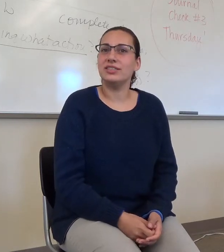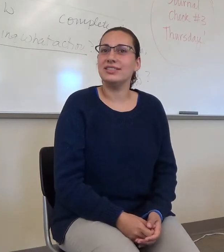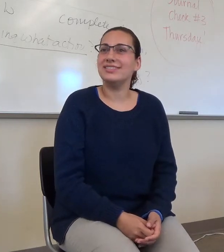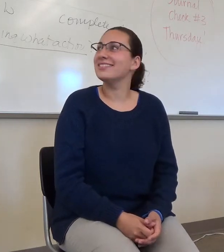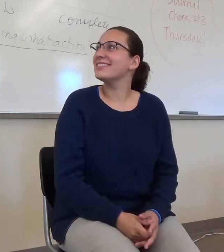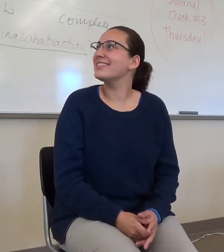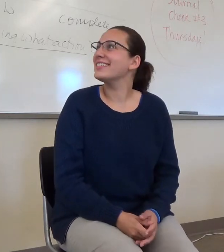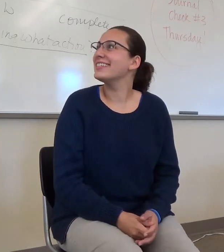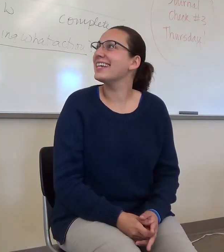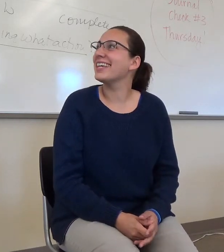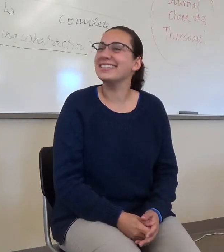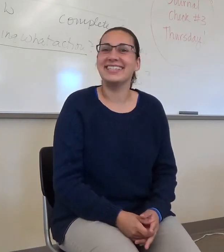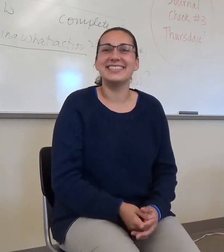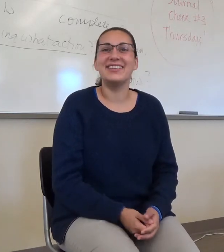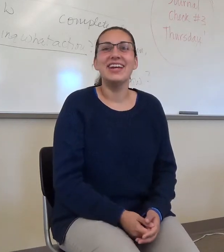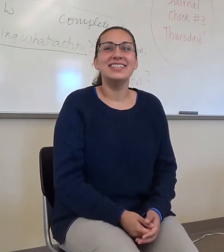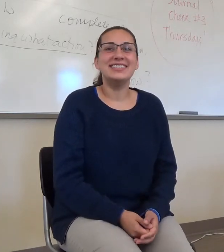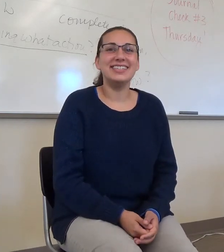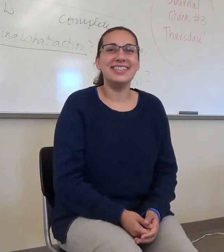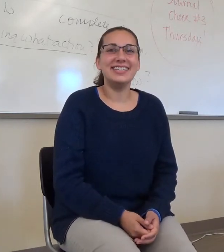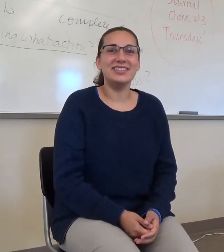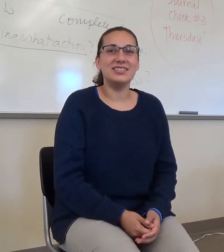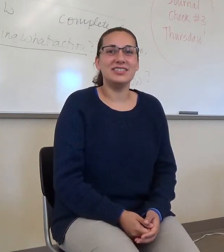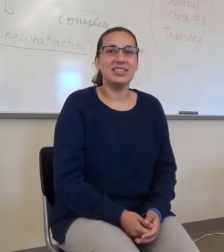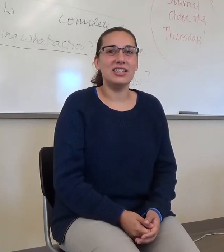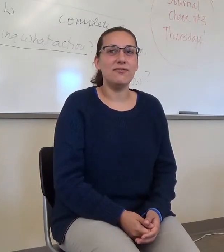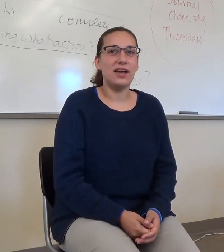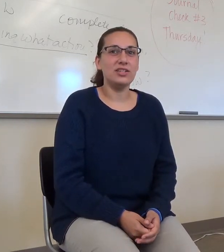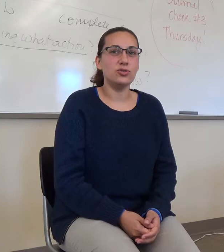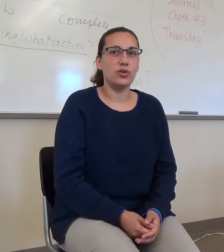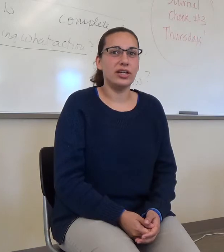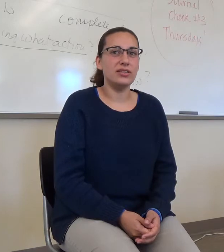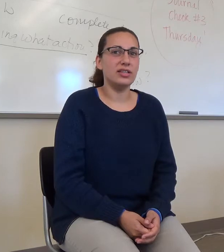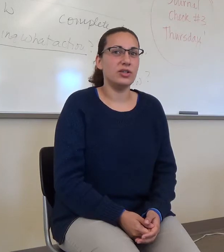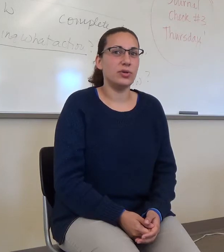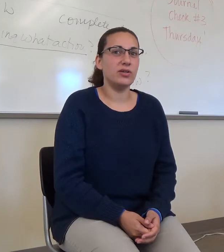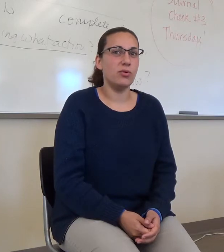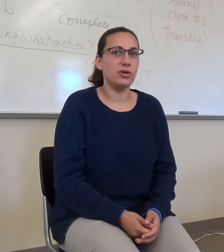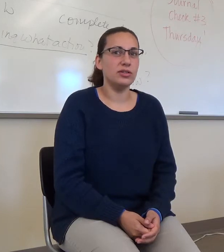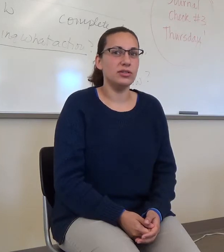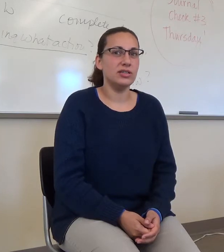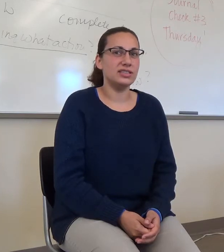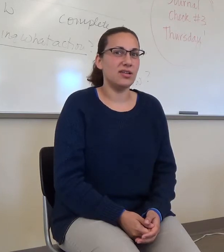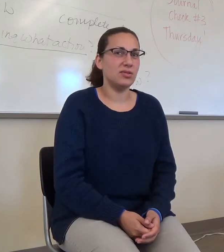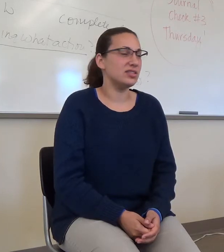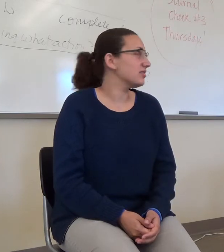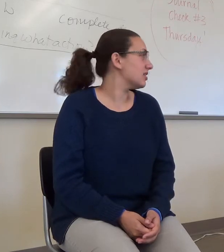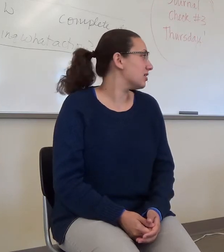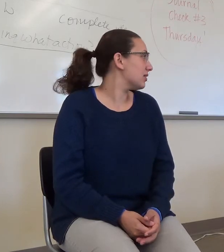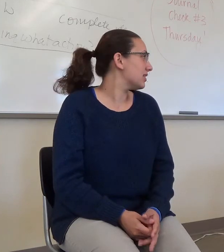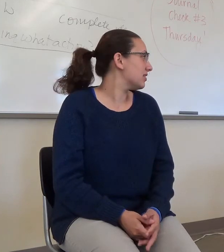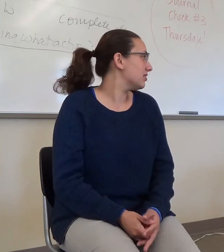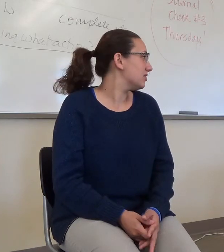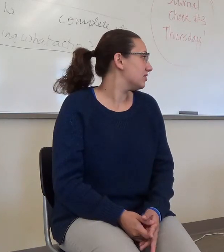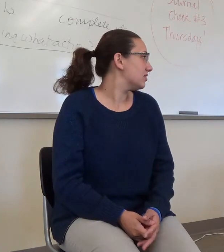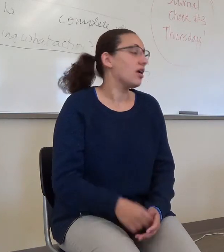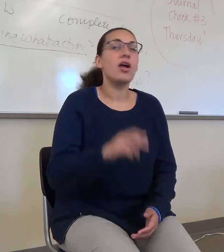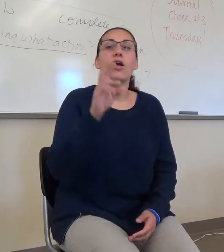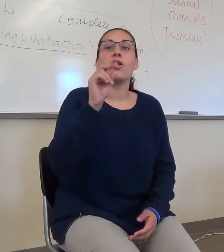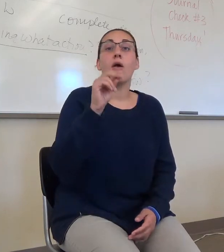Herodotus, I can't say his name. Did he fight Troy in the Greek War? Is that what they're talking about there? He may have written about